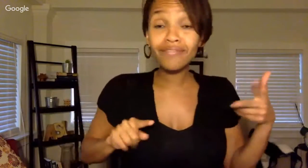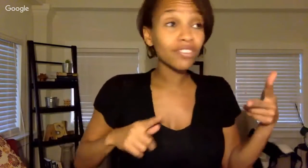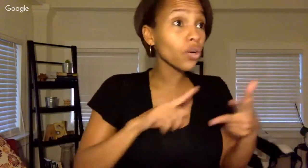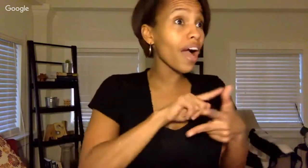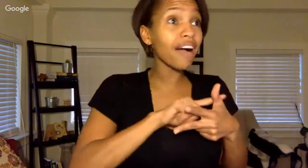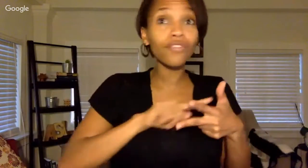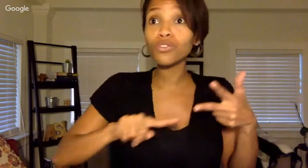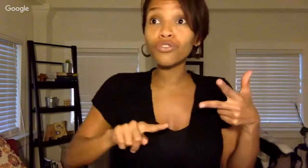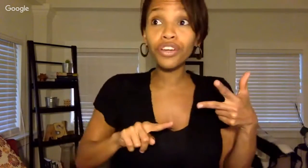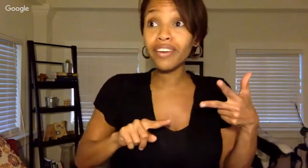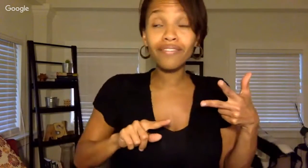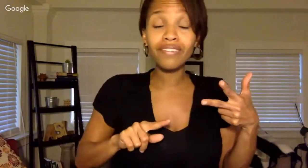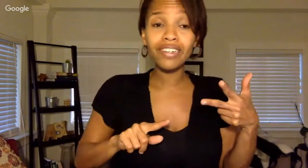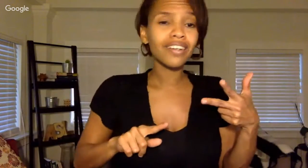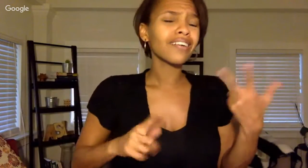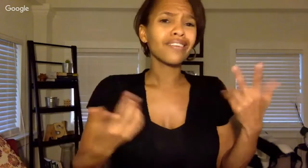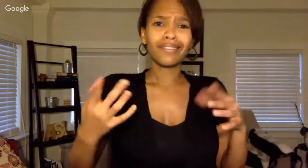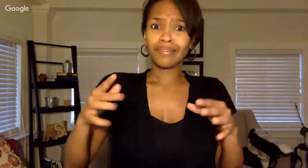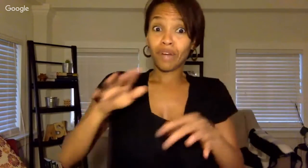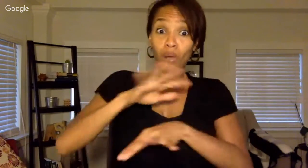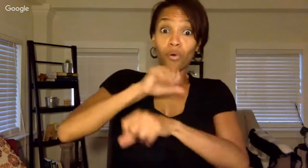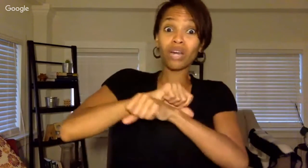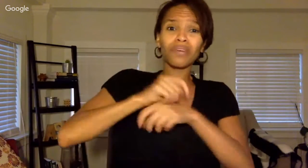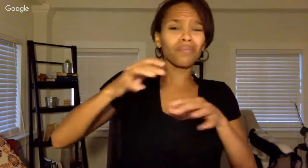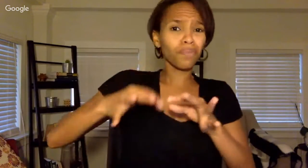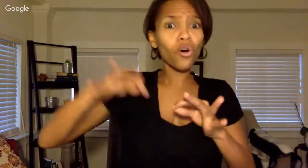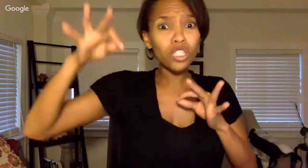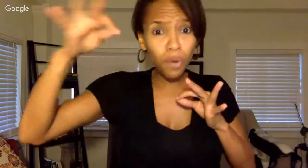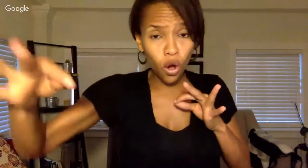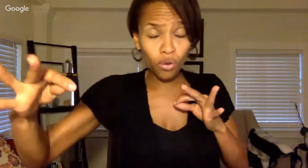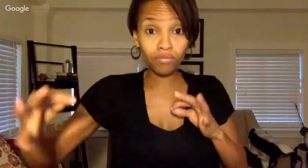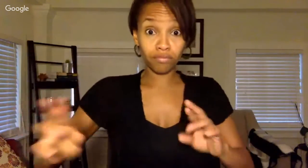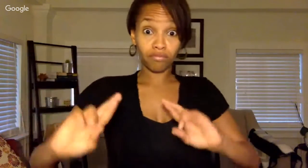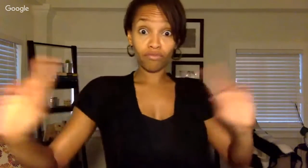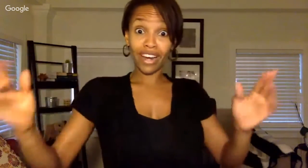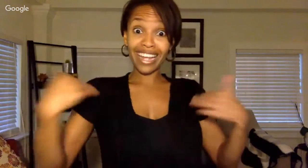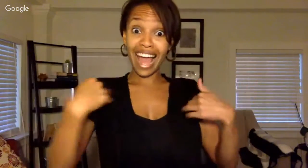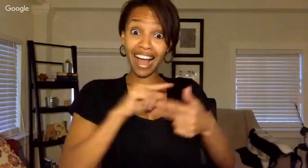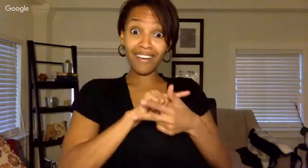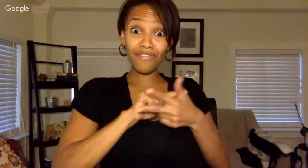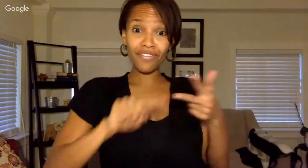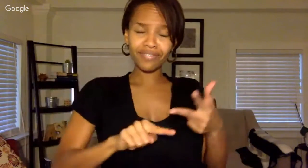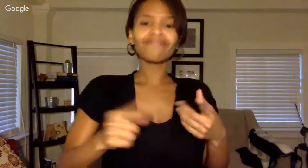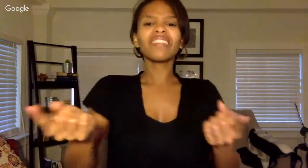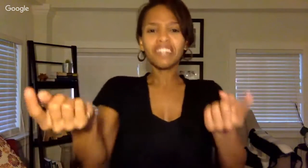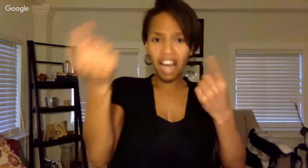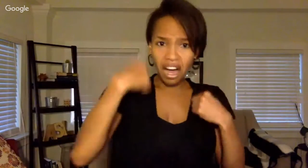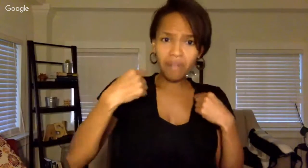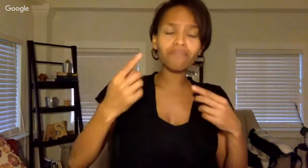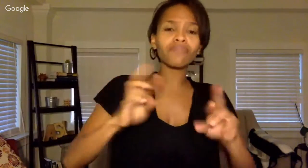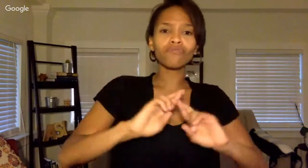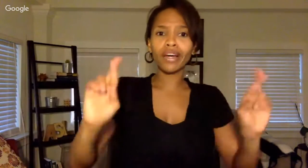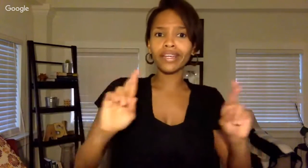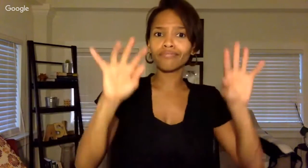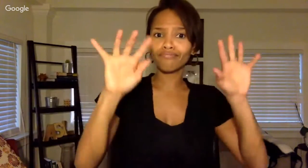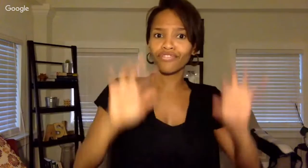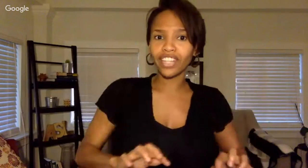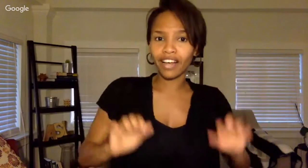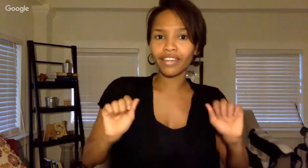don't have those three. Appointment, postpone. Ready, have, come, ready, fill out,